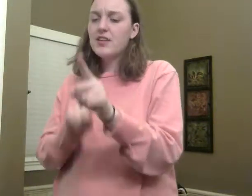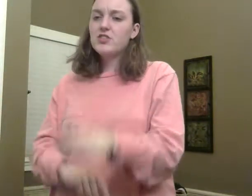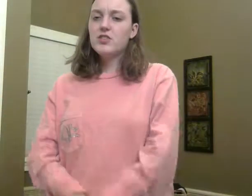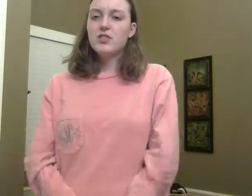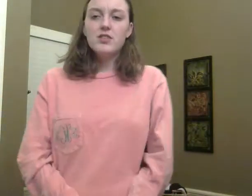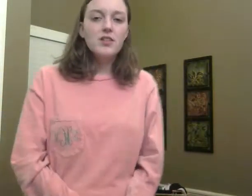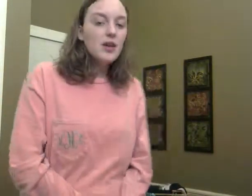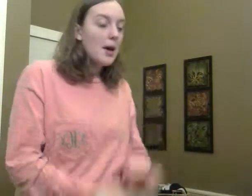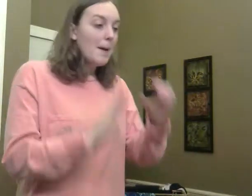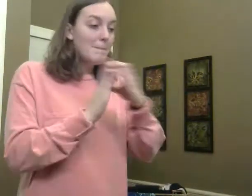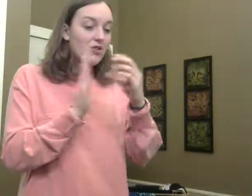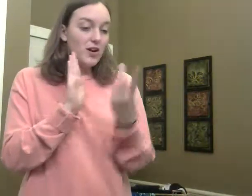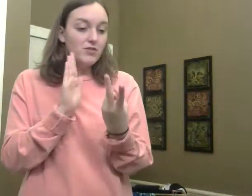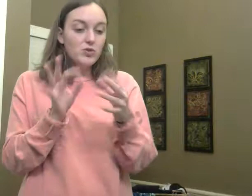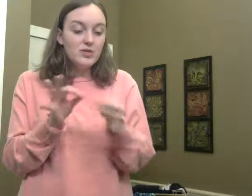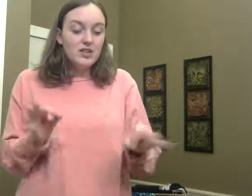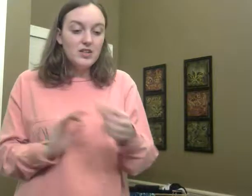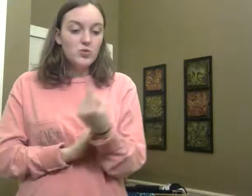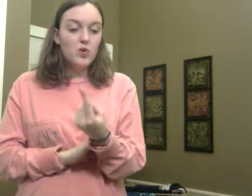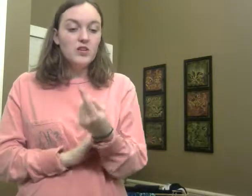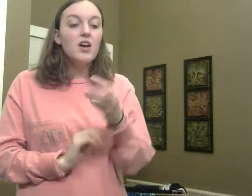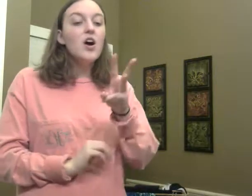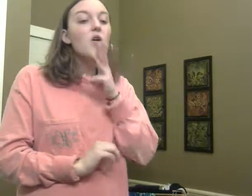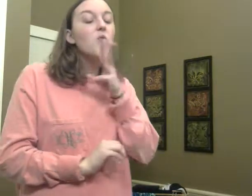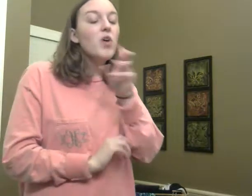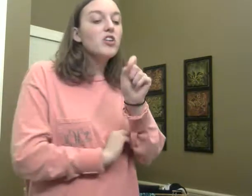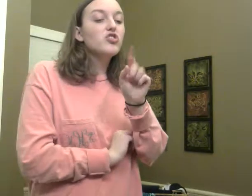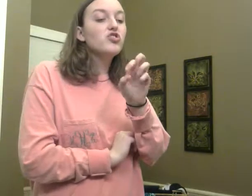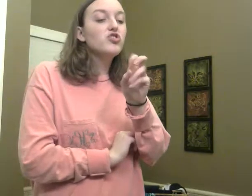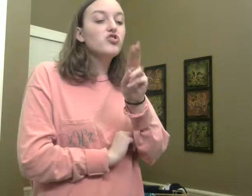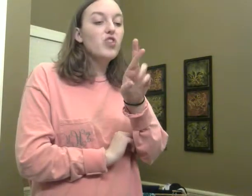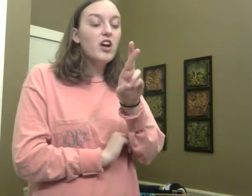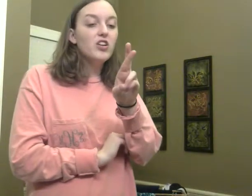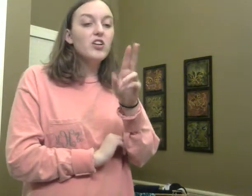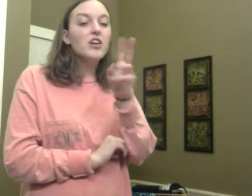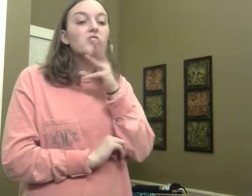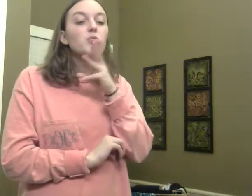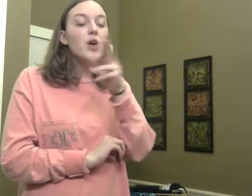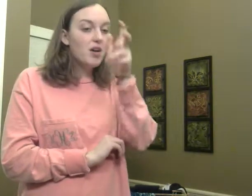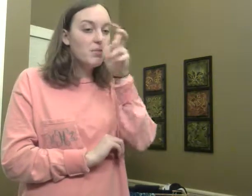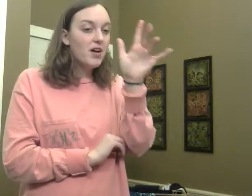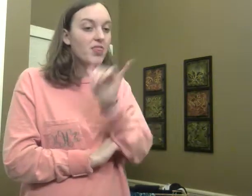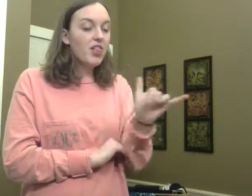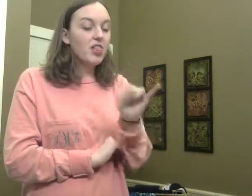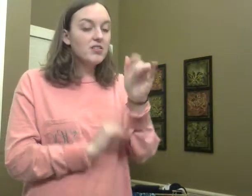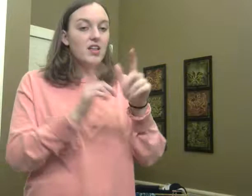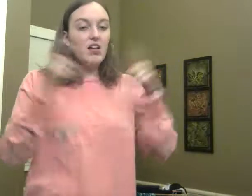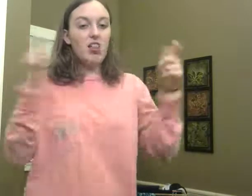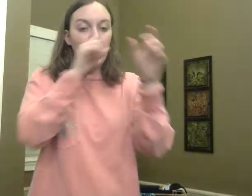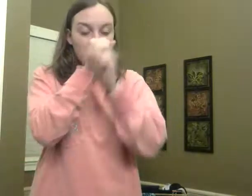2, sentence 1 of a water strider is a water bug that looks like a large mosquito. Okay, so he said paragraph 2,